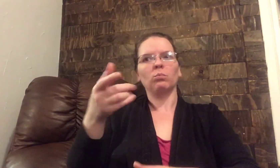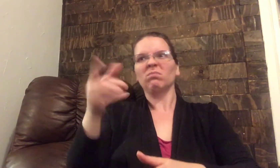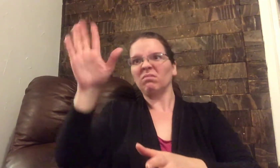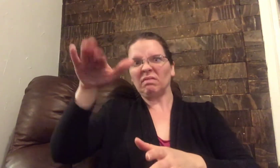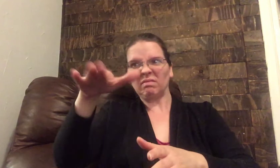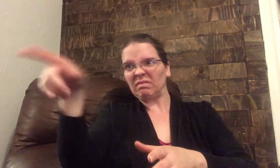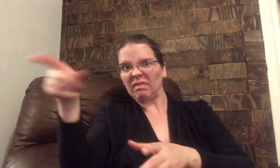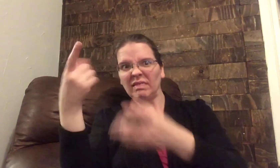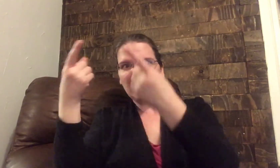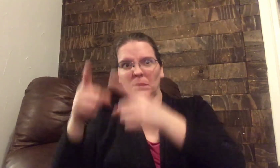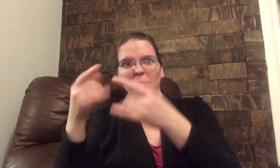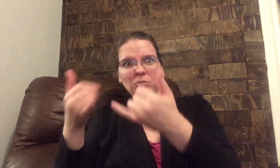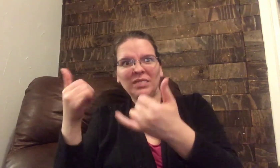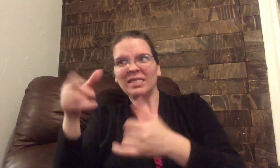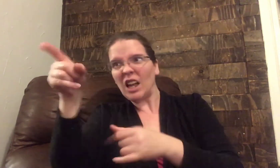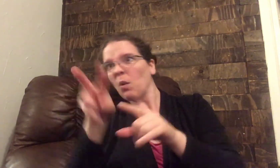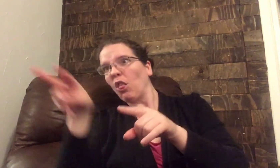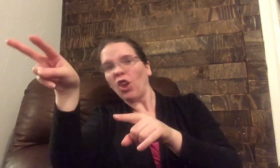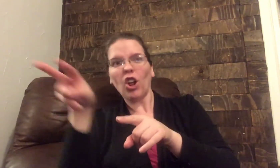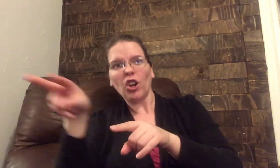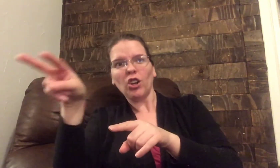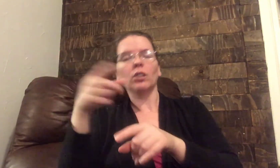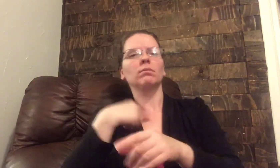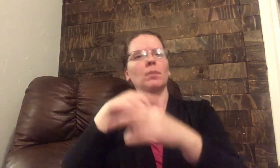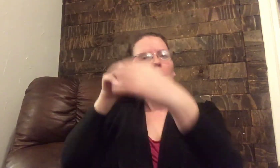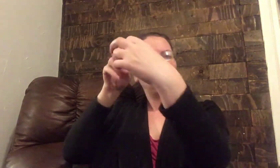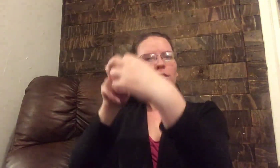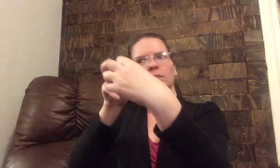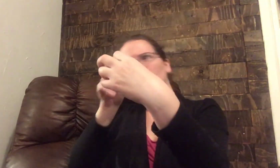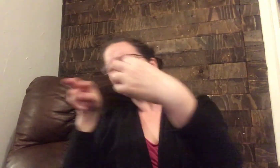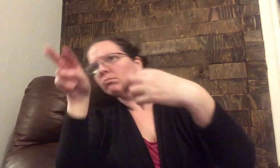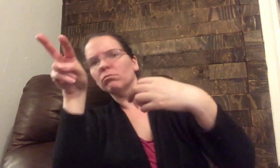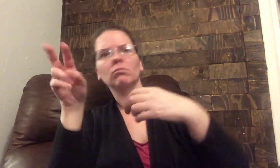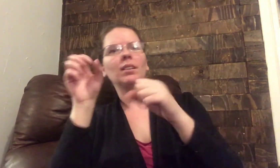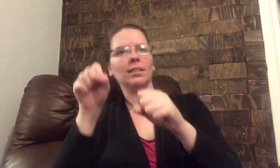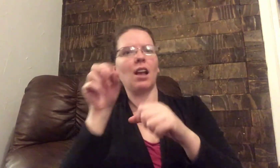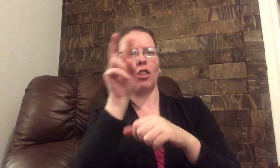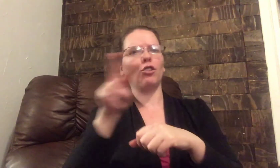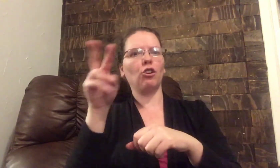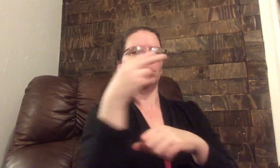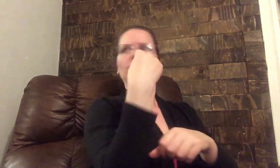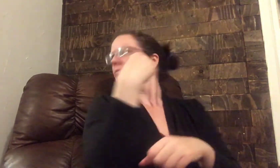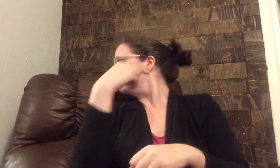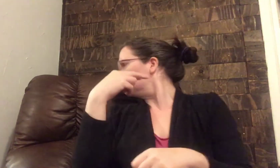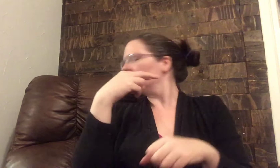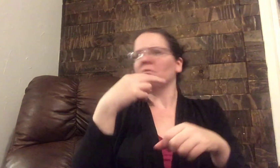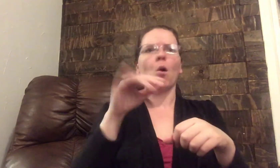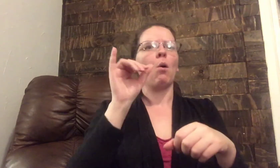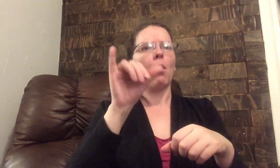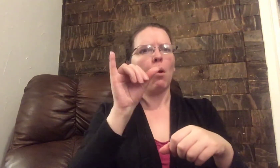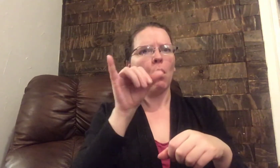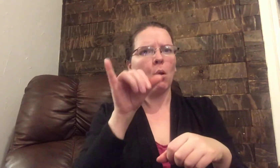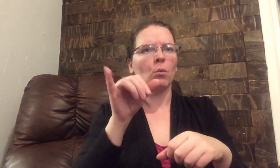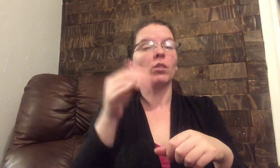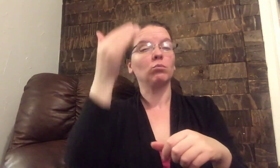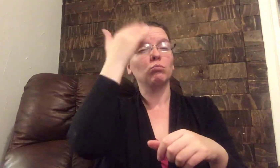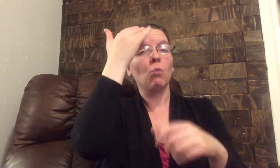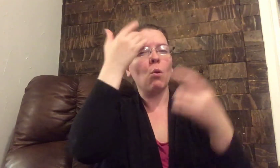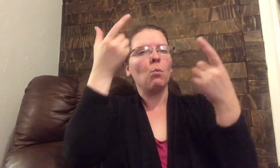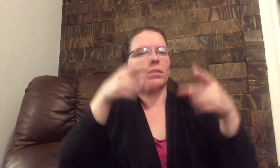person know what's going on right now and I will tell them to look so that they can look behind them and see